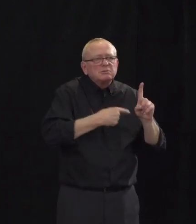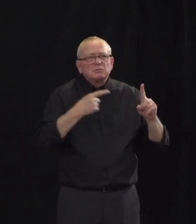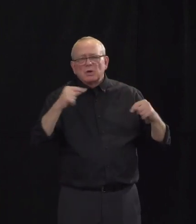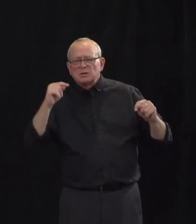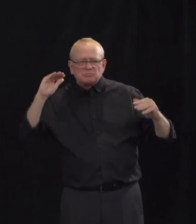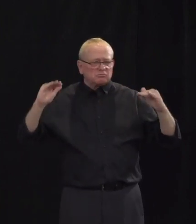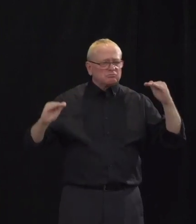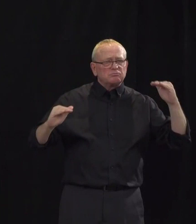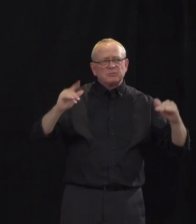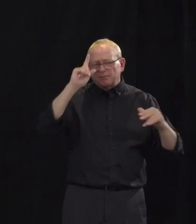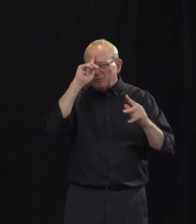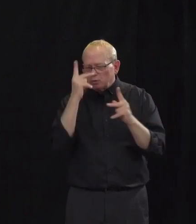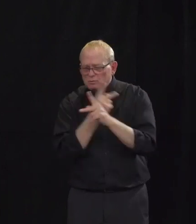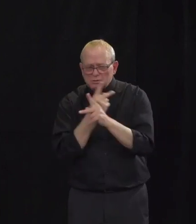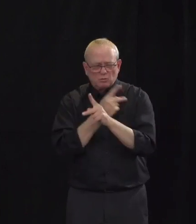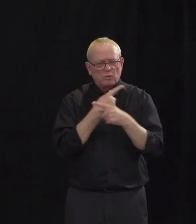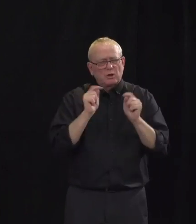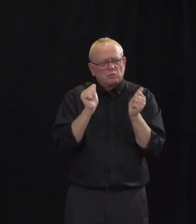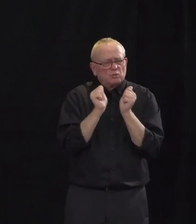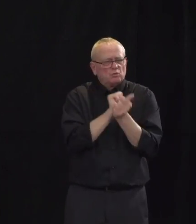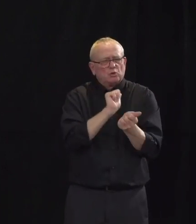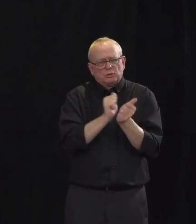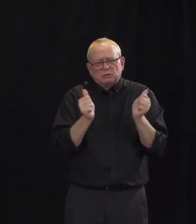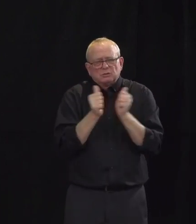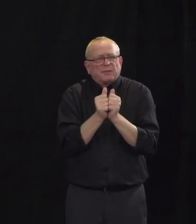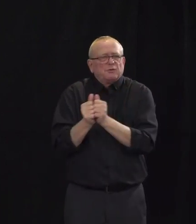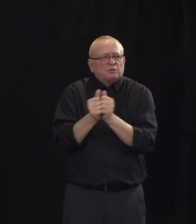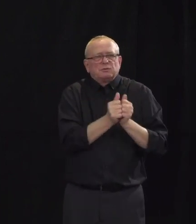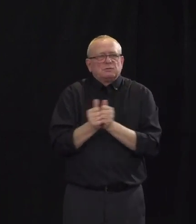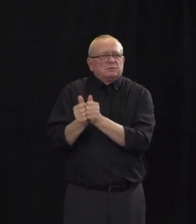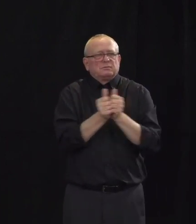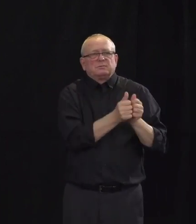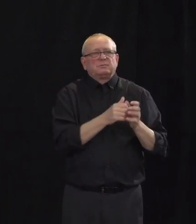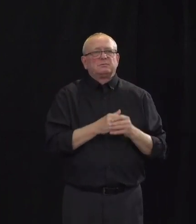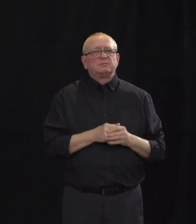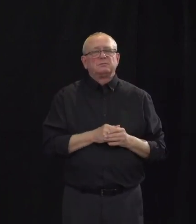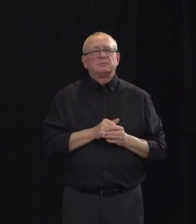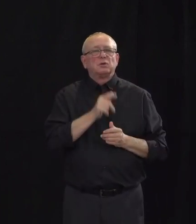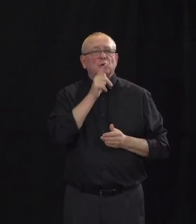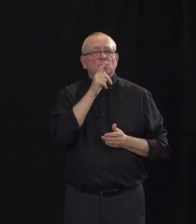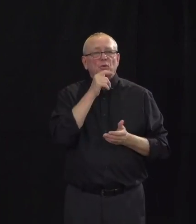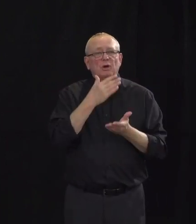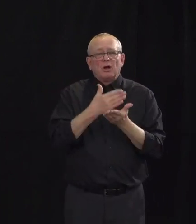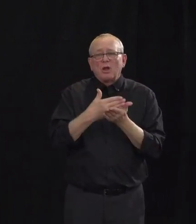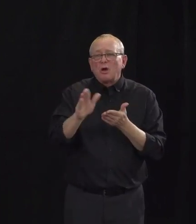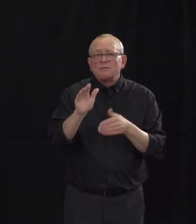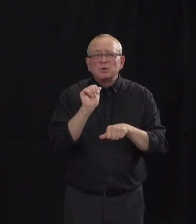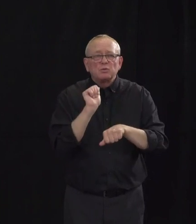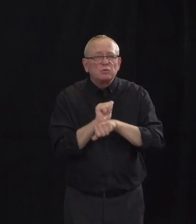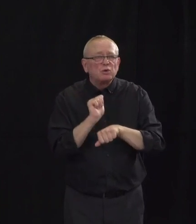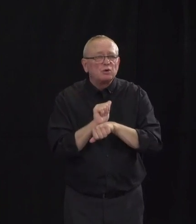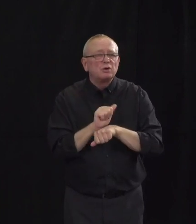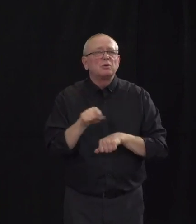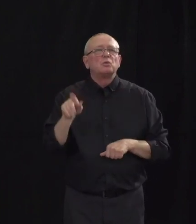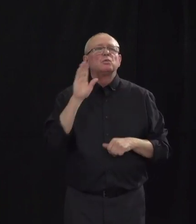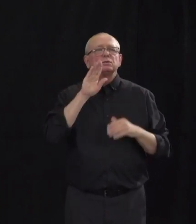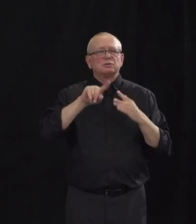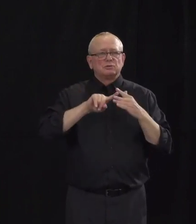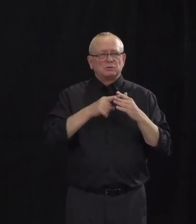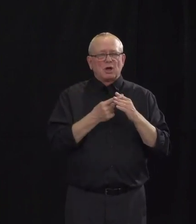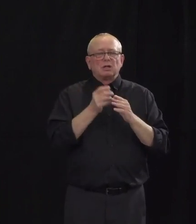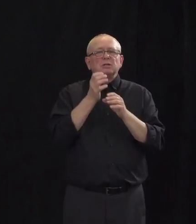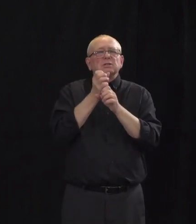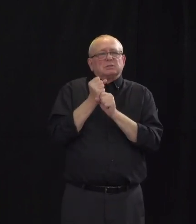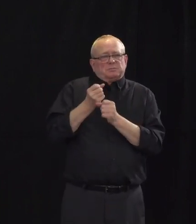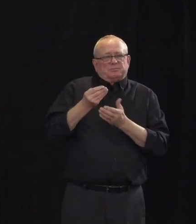they should either be receiving, right now, the Government of Alberta emergency isolation payments, or in April, the enhanced